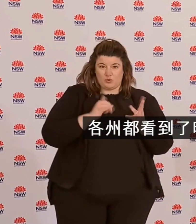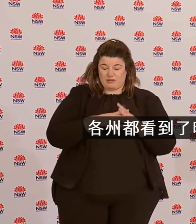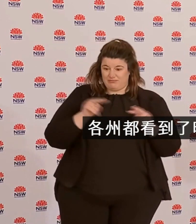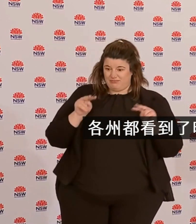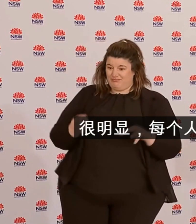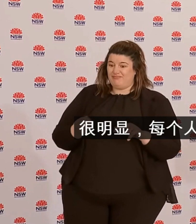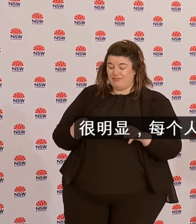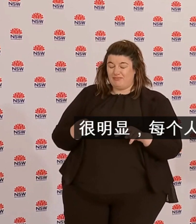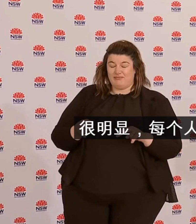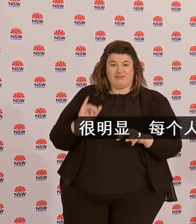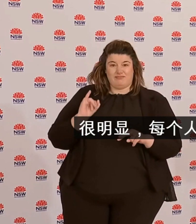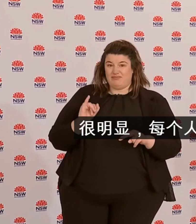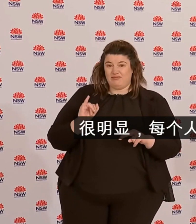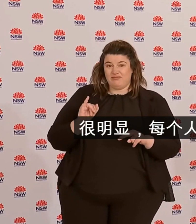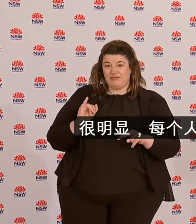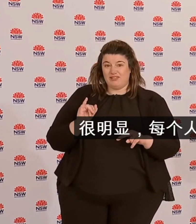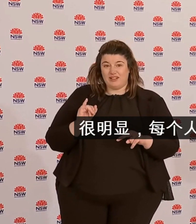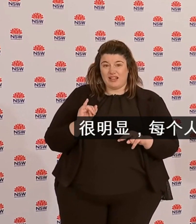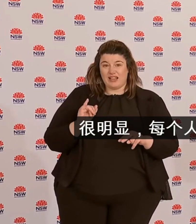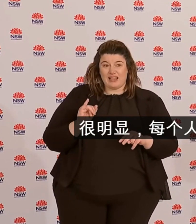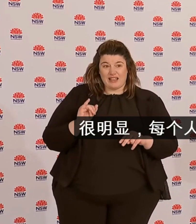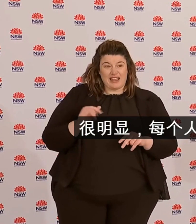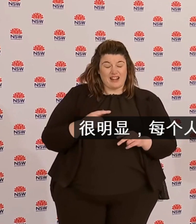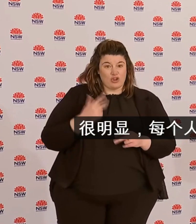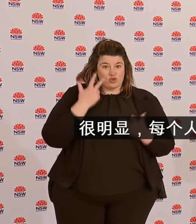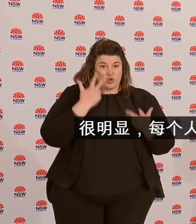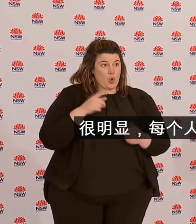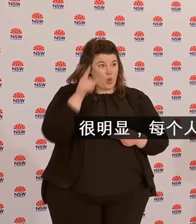occurred yesterday, and it's quite clear that